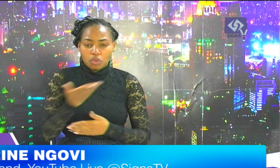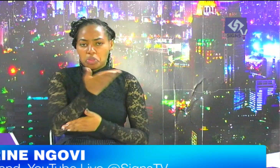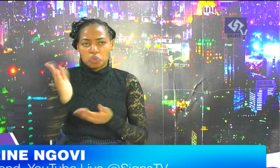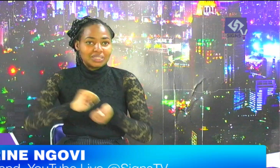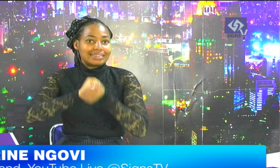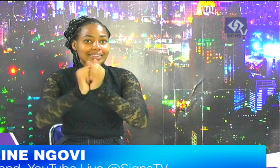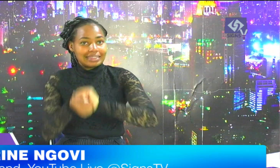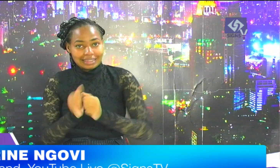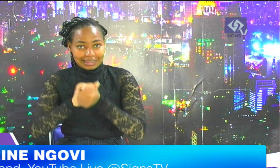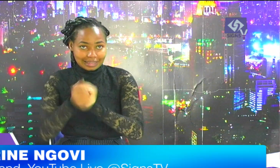these changes.